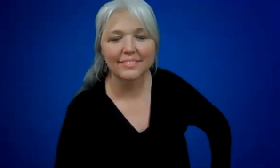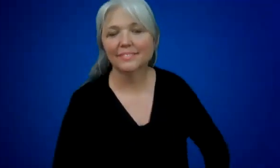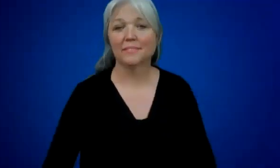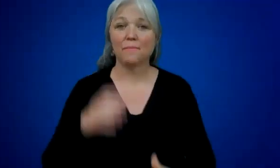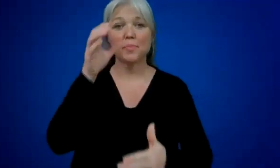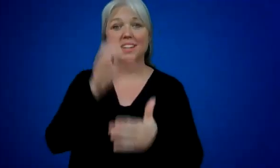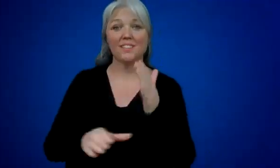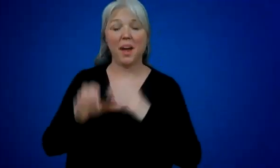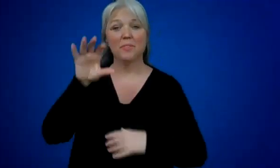Chapter 9.